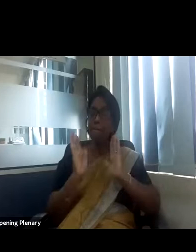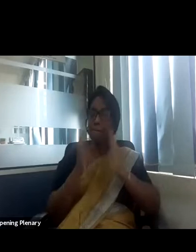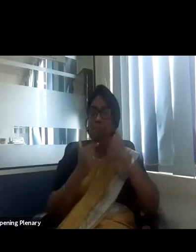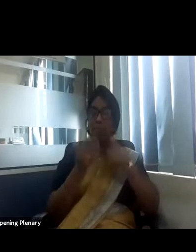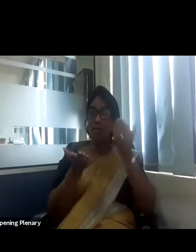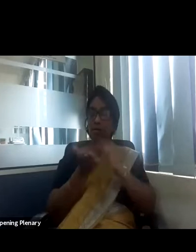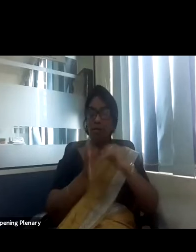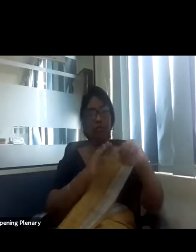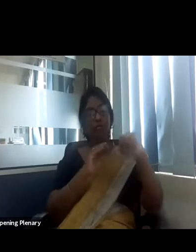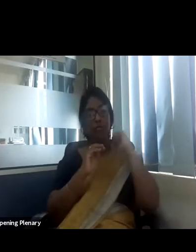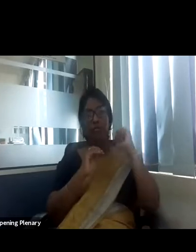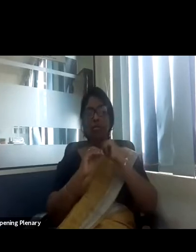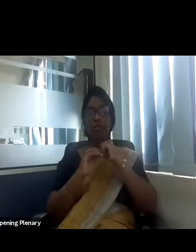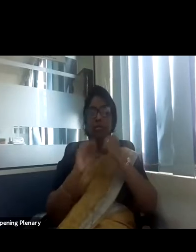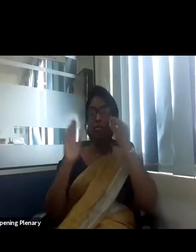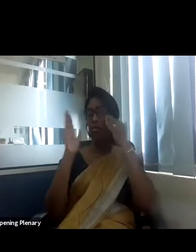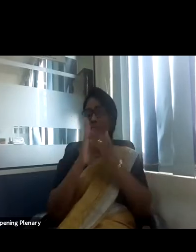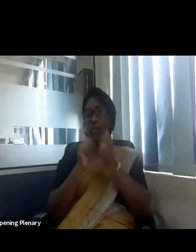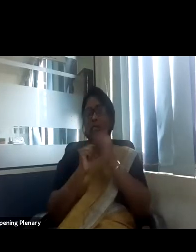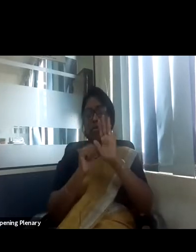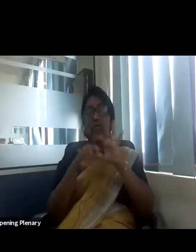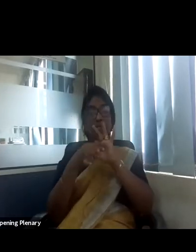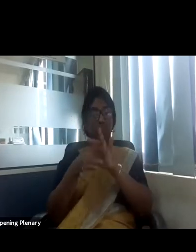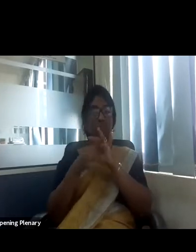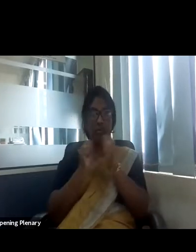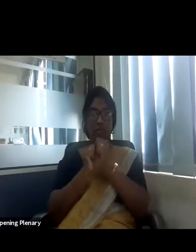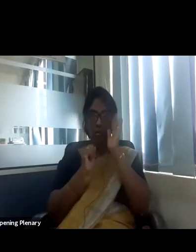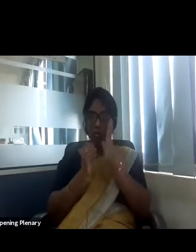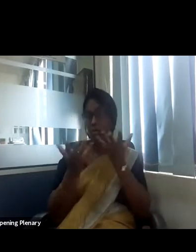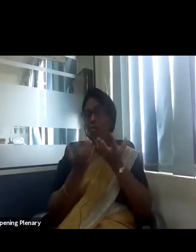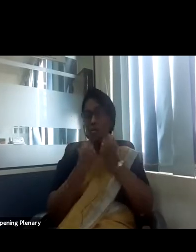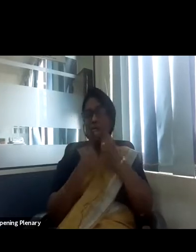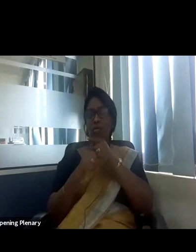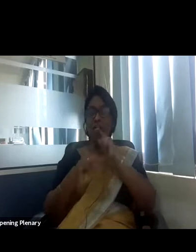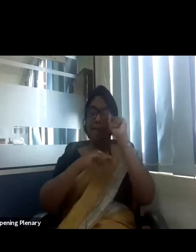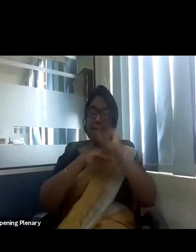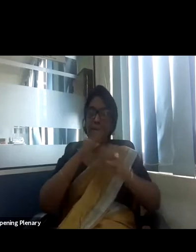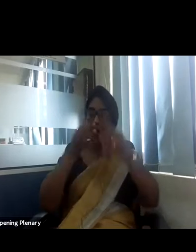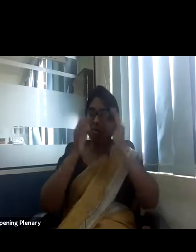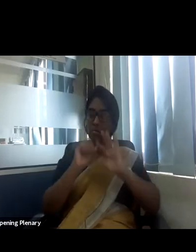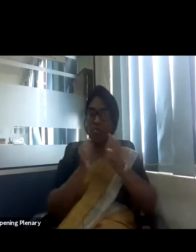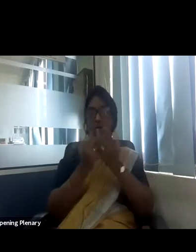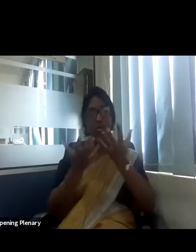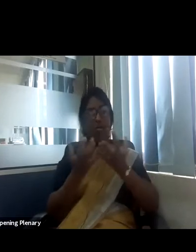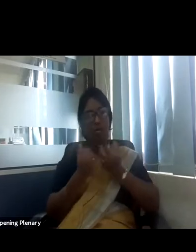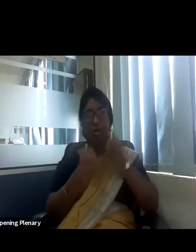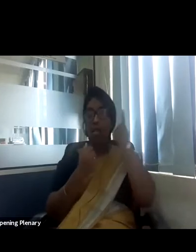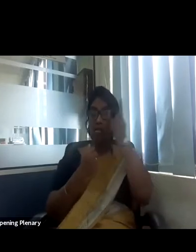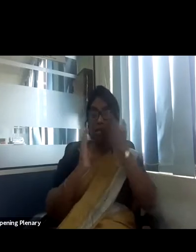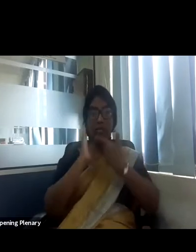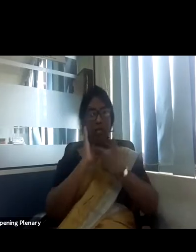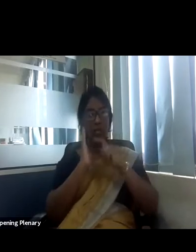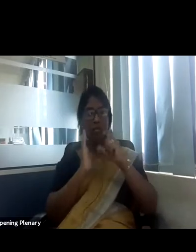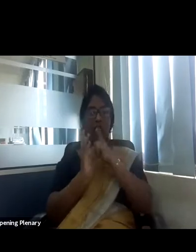and partnerships. I believe that creativity, know-how, technology, and finance resources from